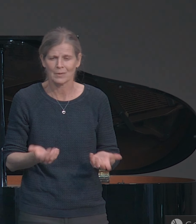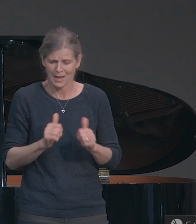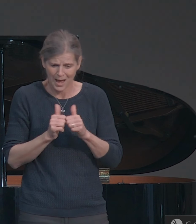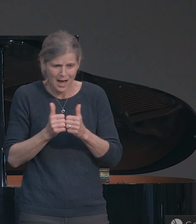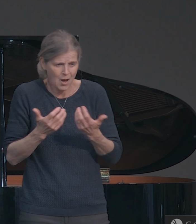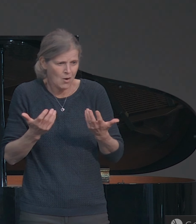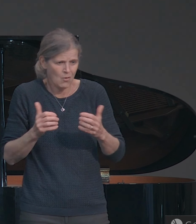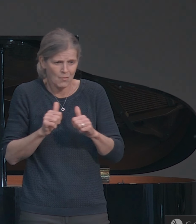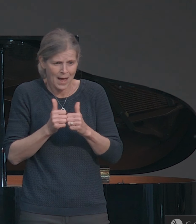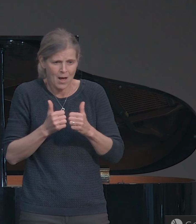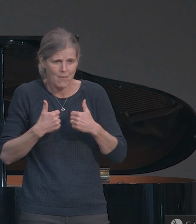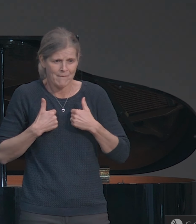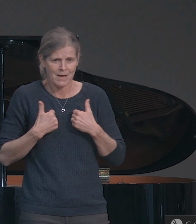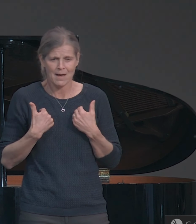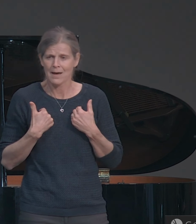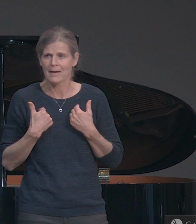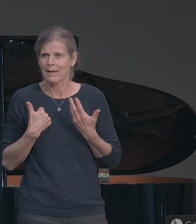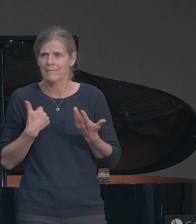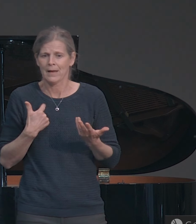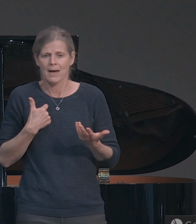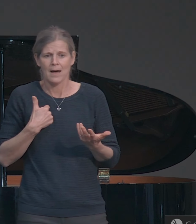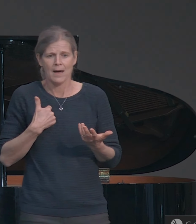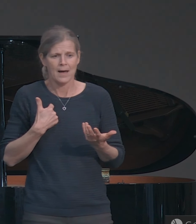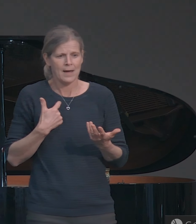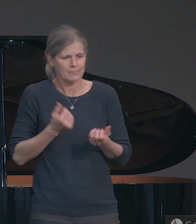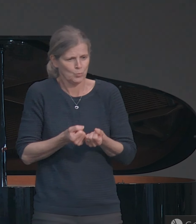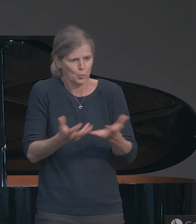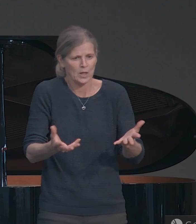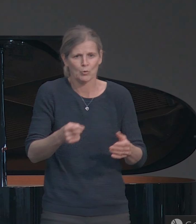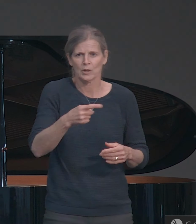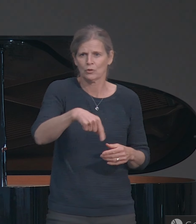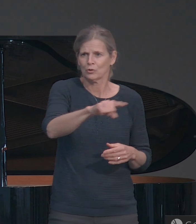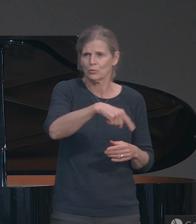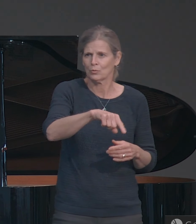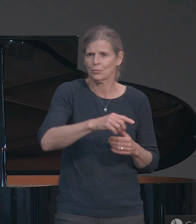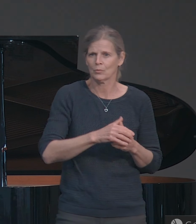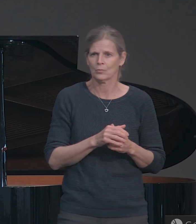How have I wearied you?